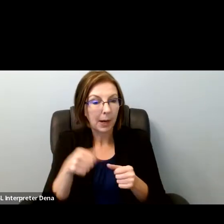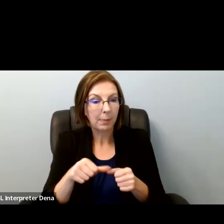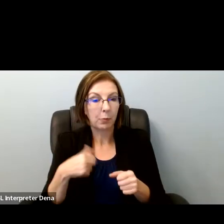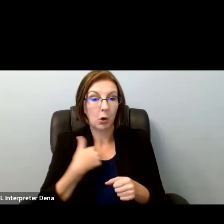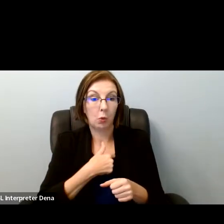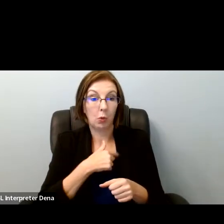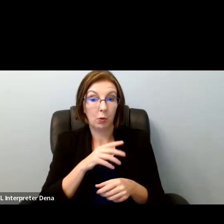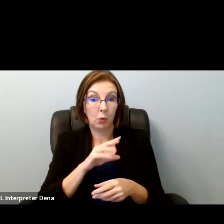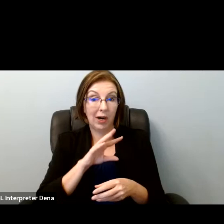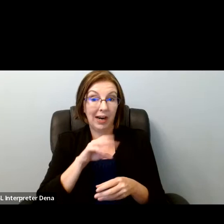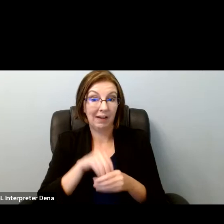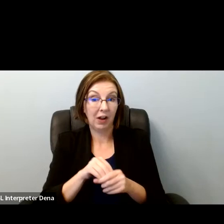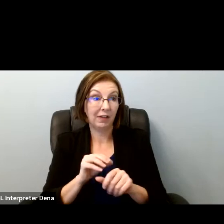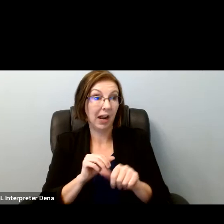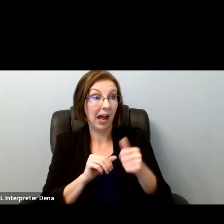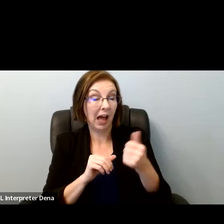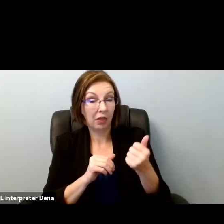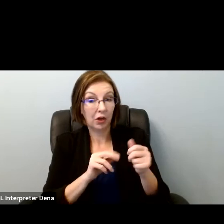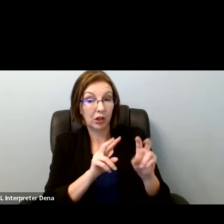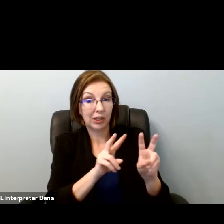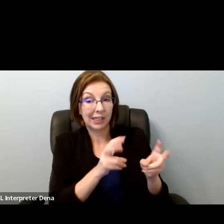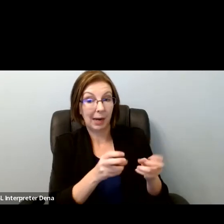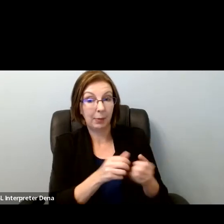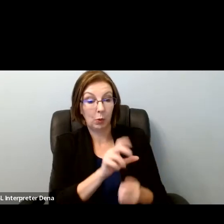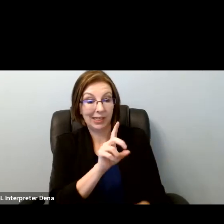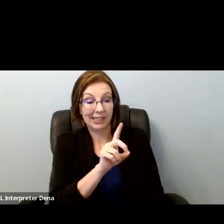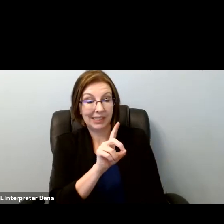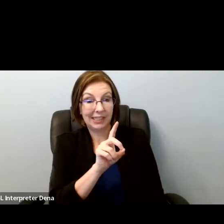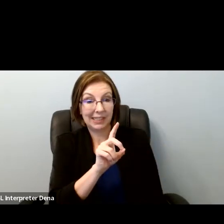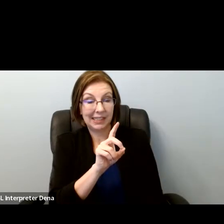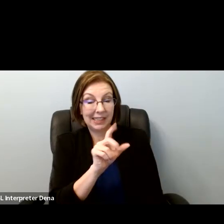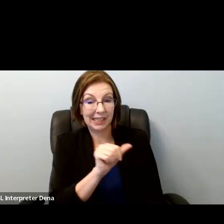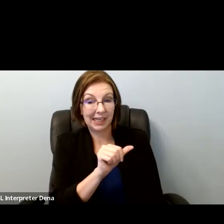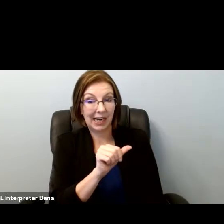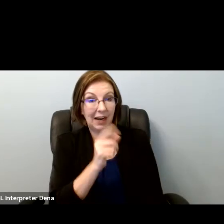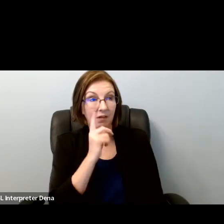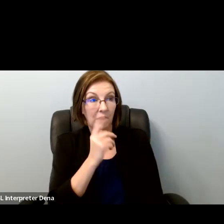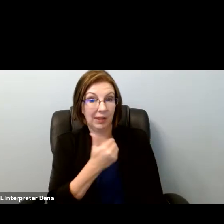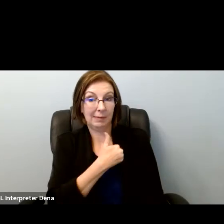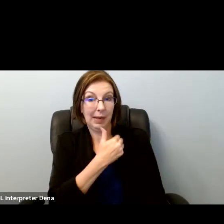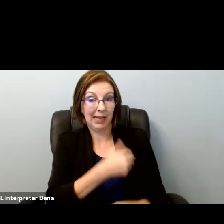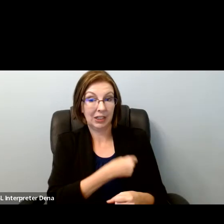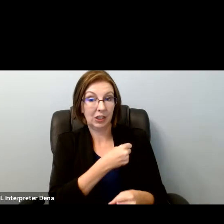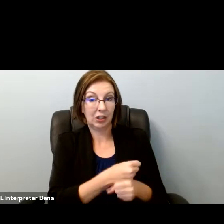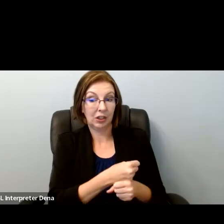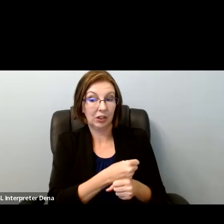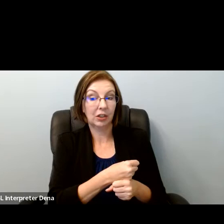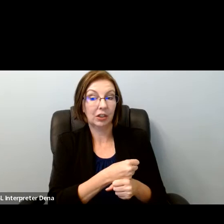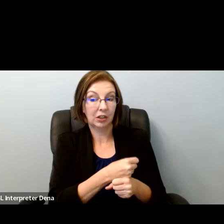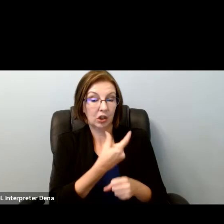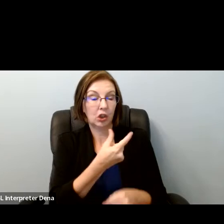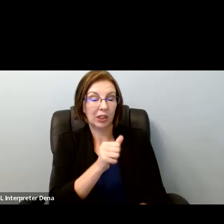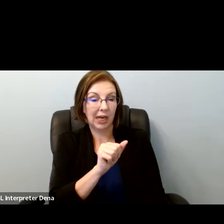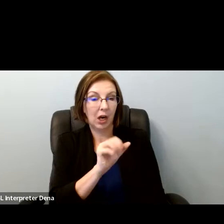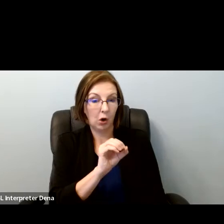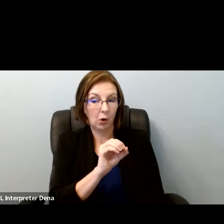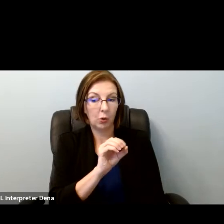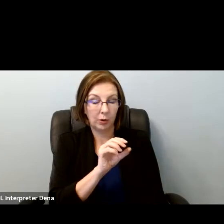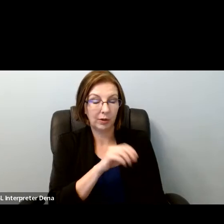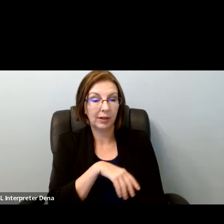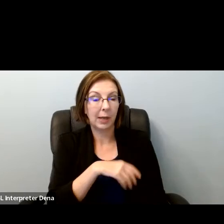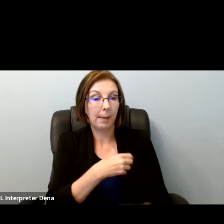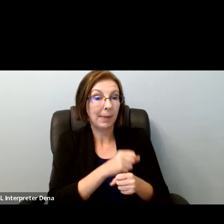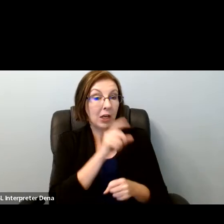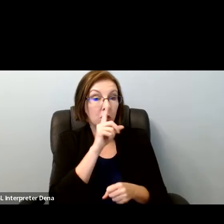different engagement with the GAO over the last year. This was to ensure that the practices